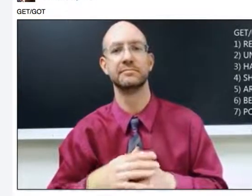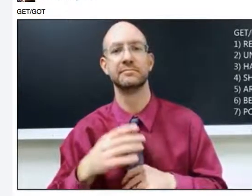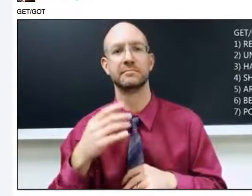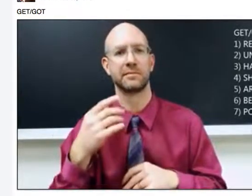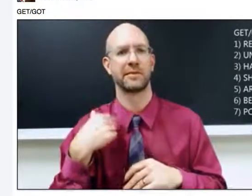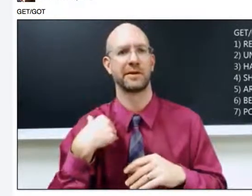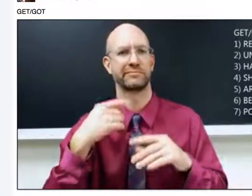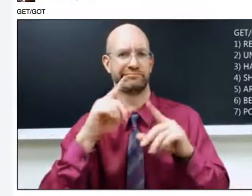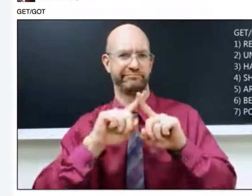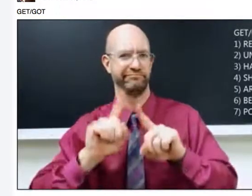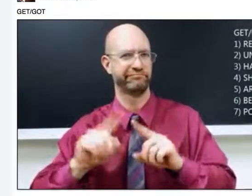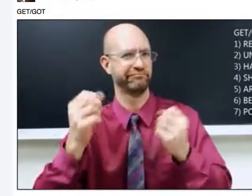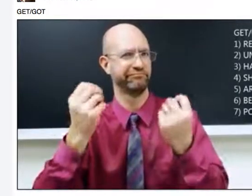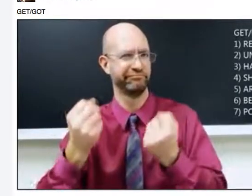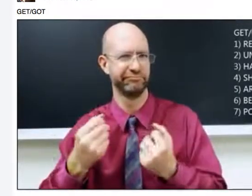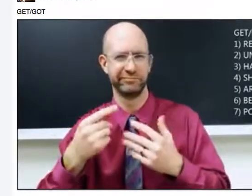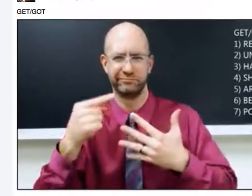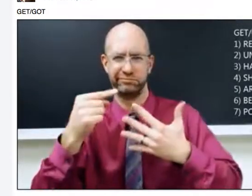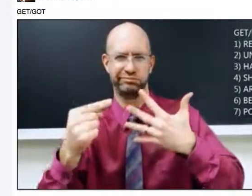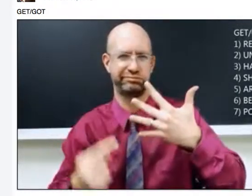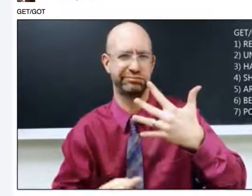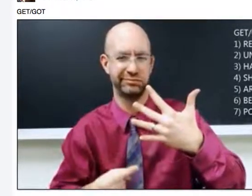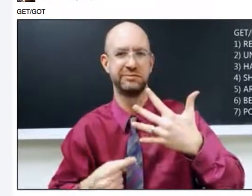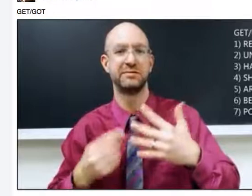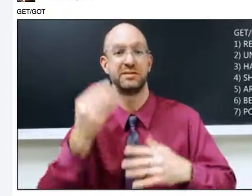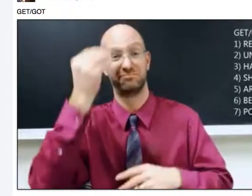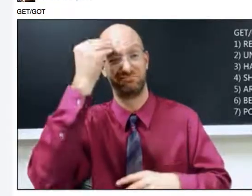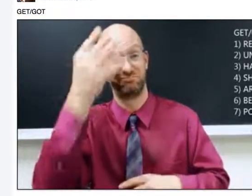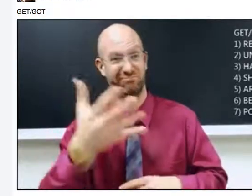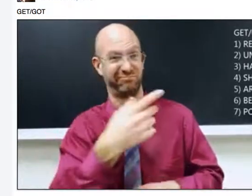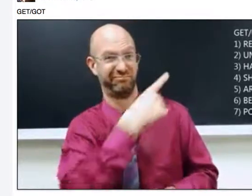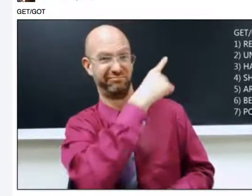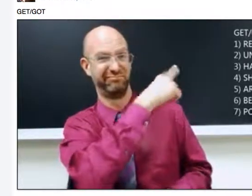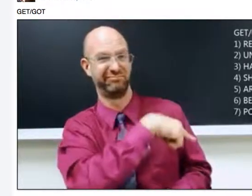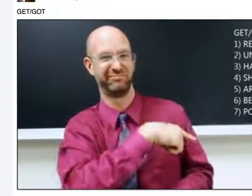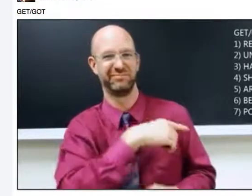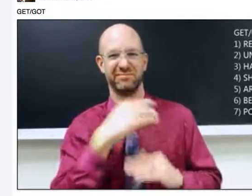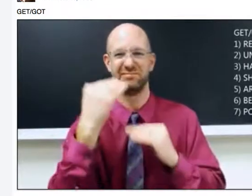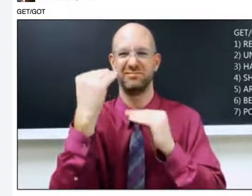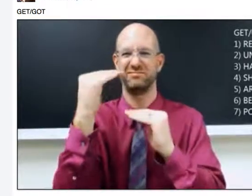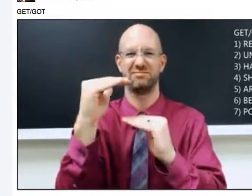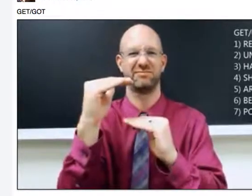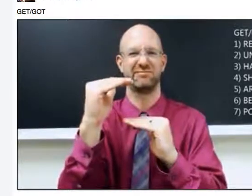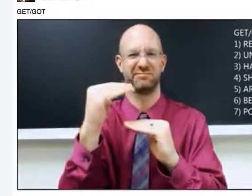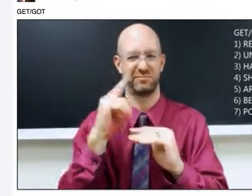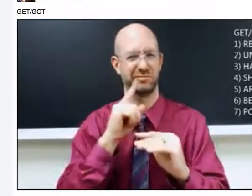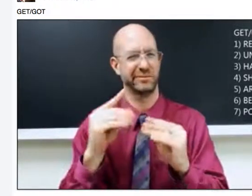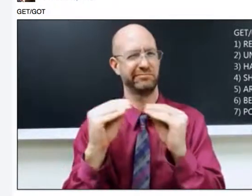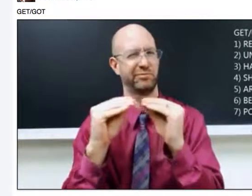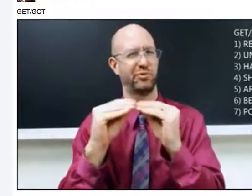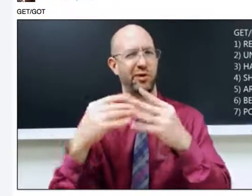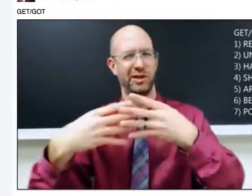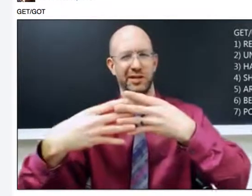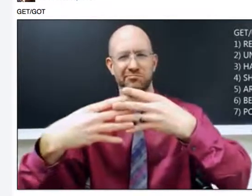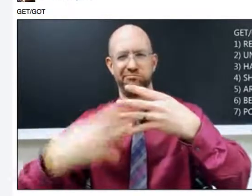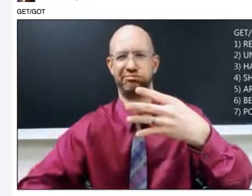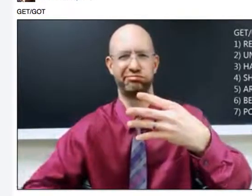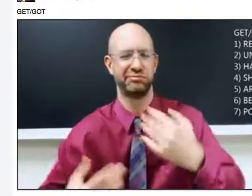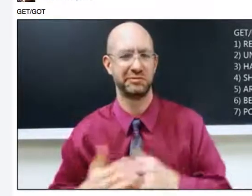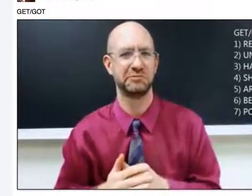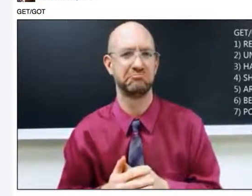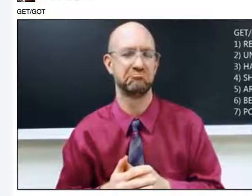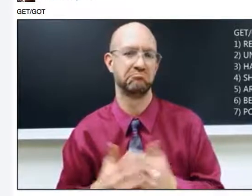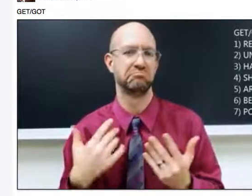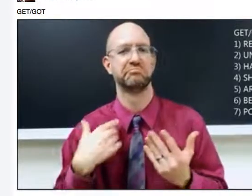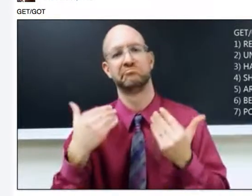sign get and got. There are many different signs that you could use, and I just want to let you know about them so you're